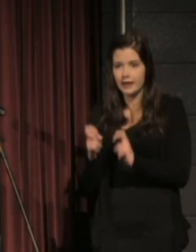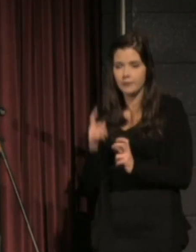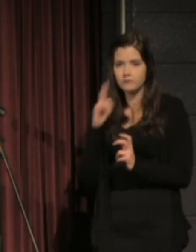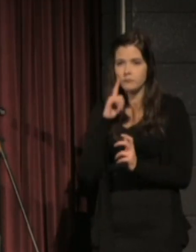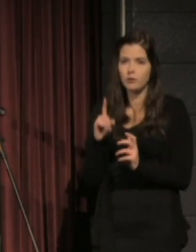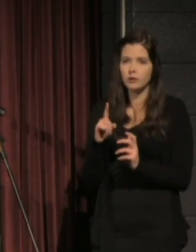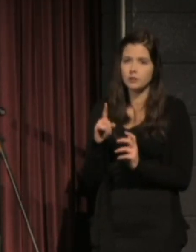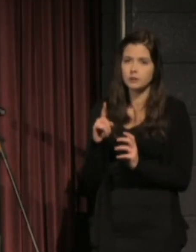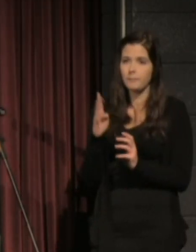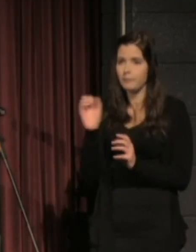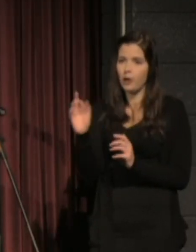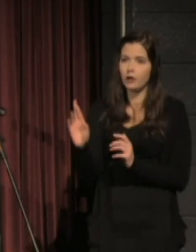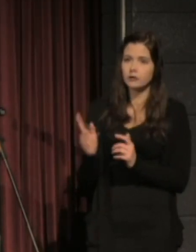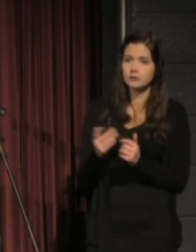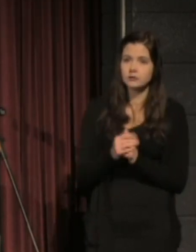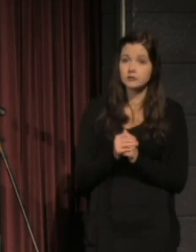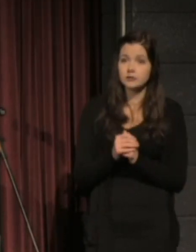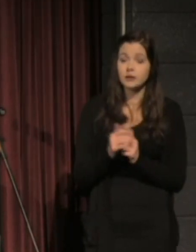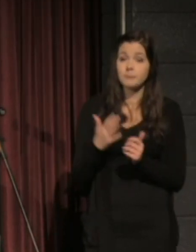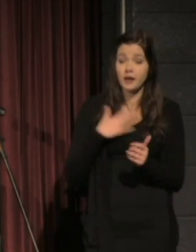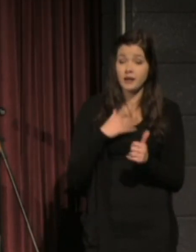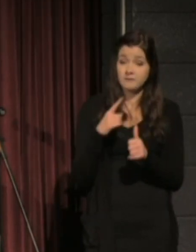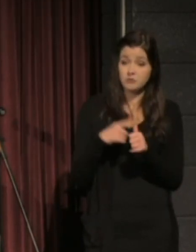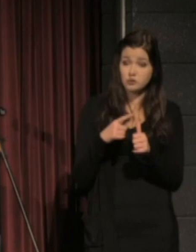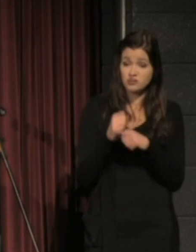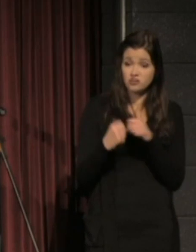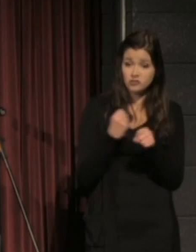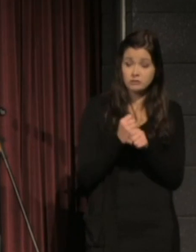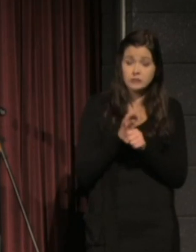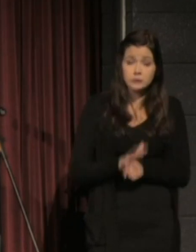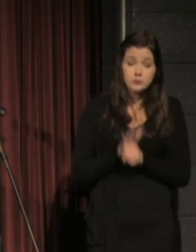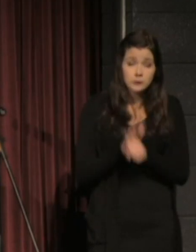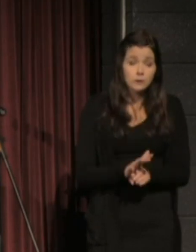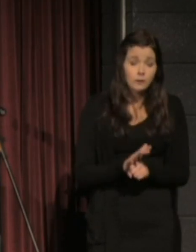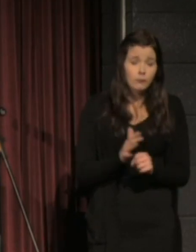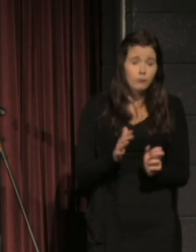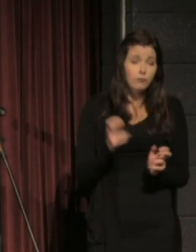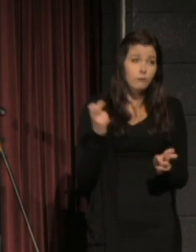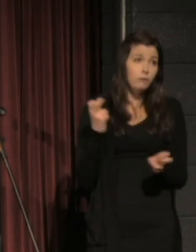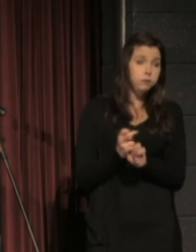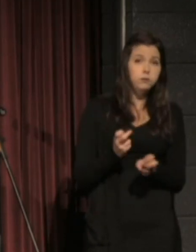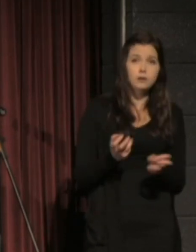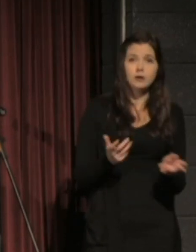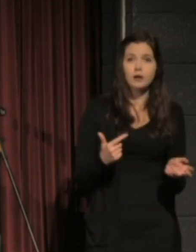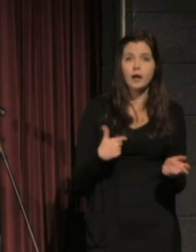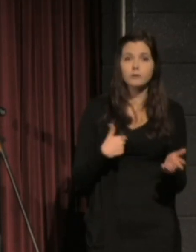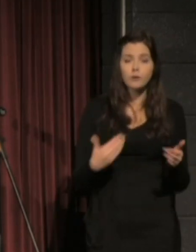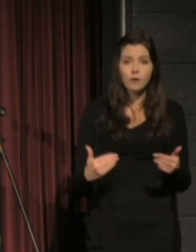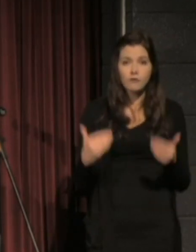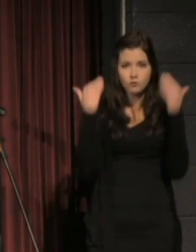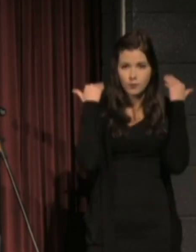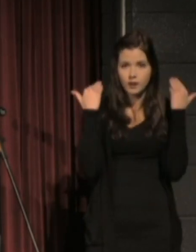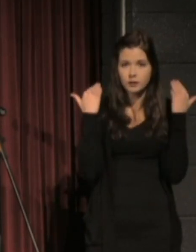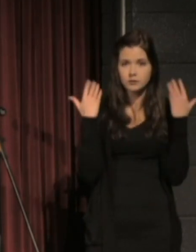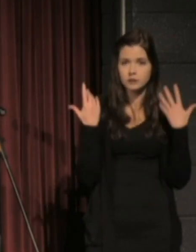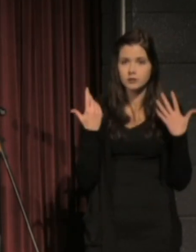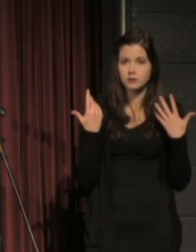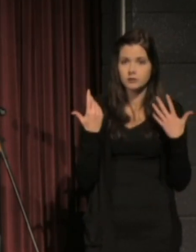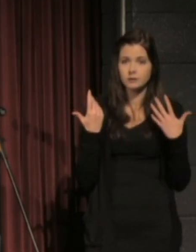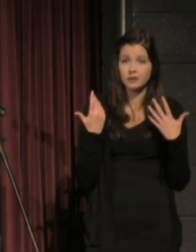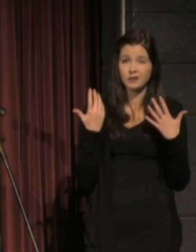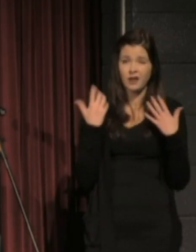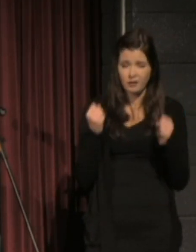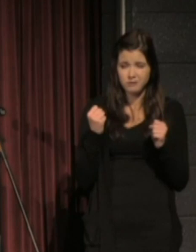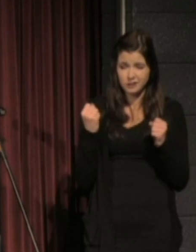practice. Well, during my first year, the stress hit me really hard. I was overwhelmed, losing